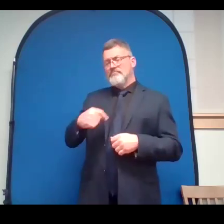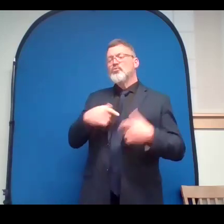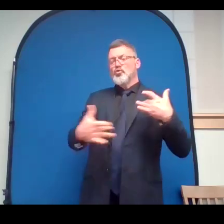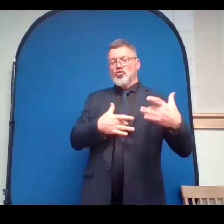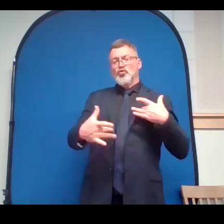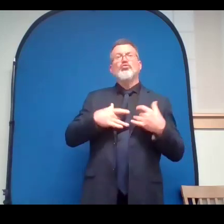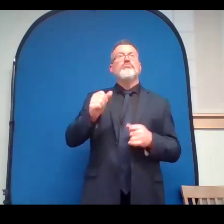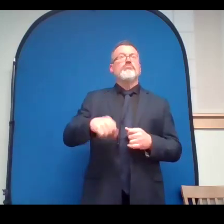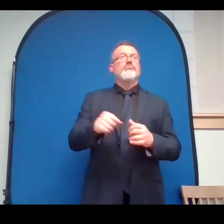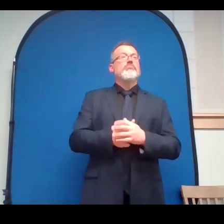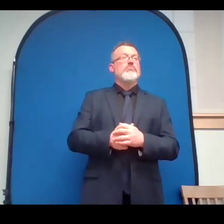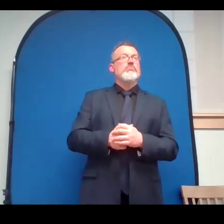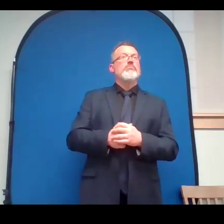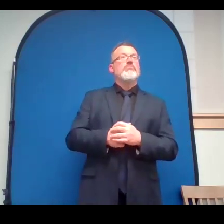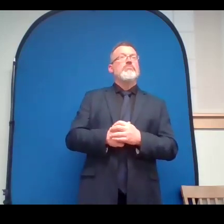And